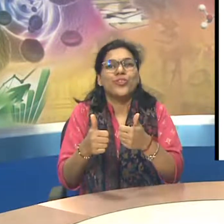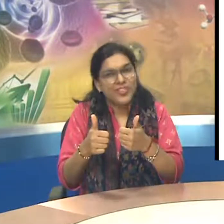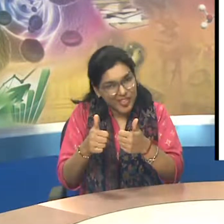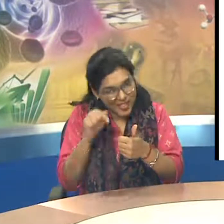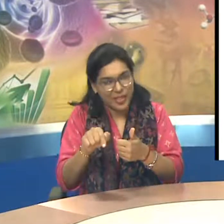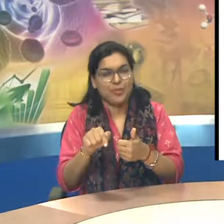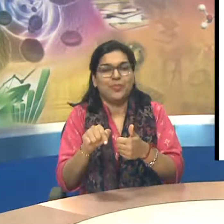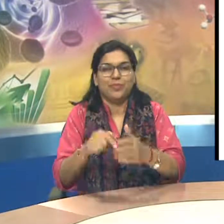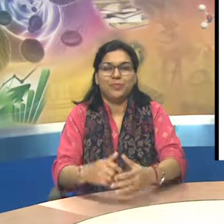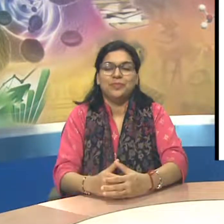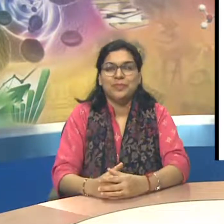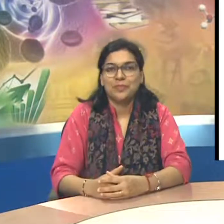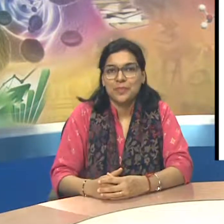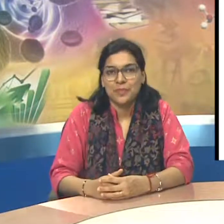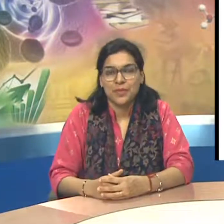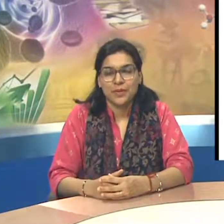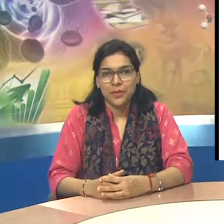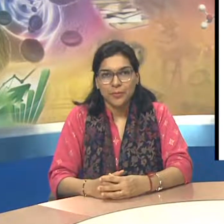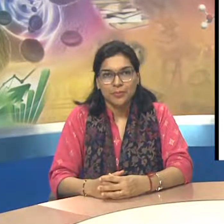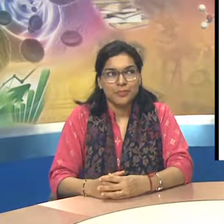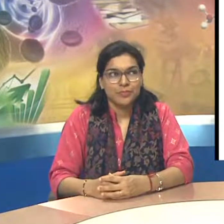public image.